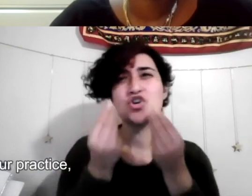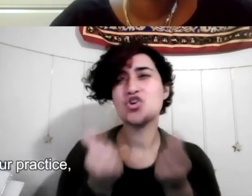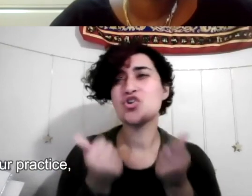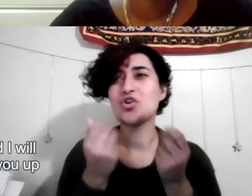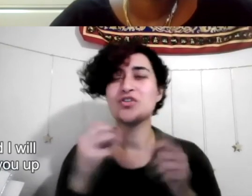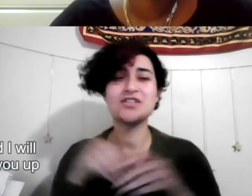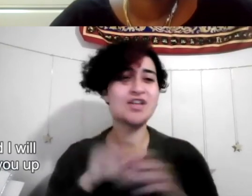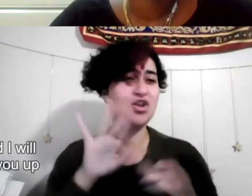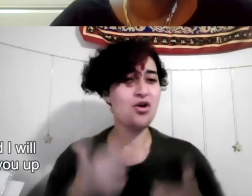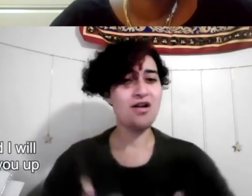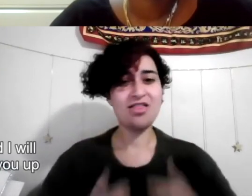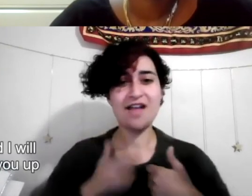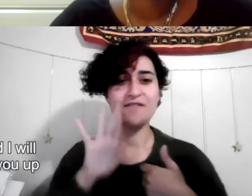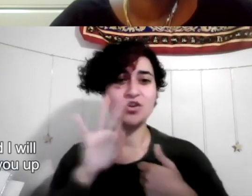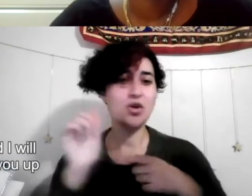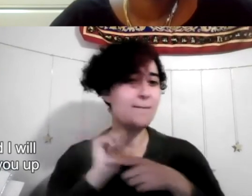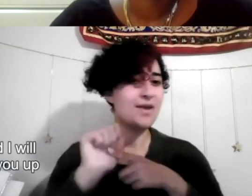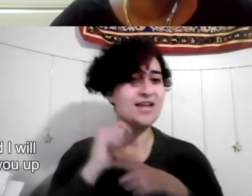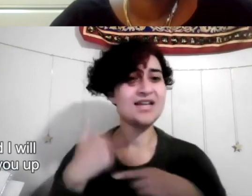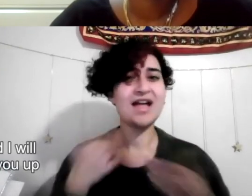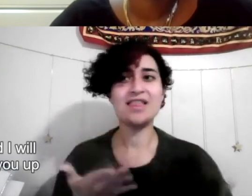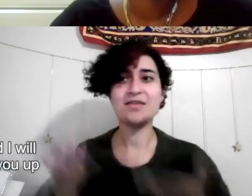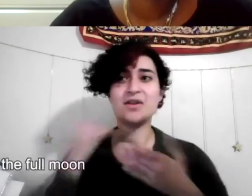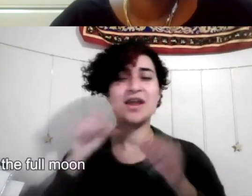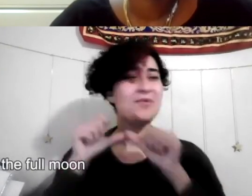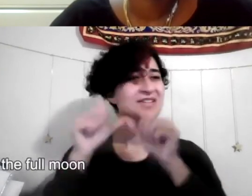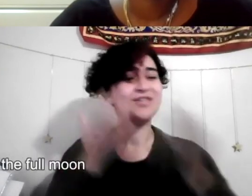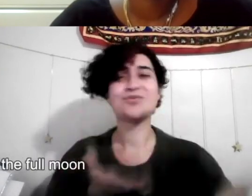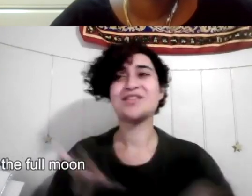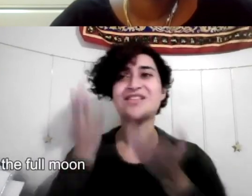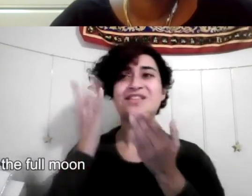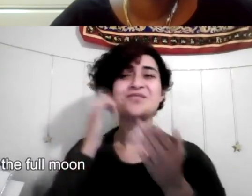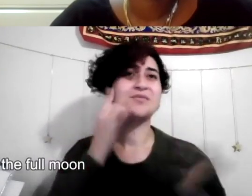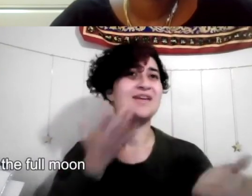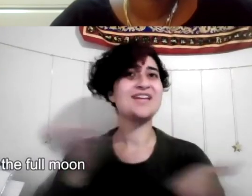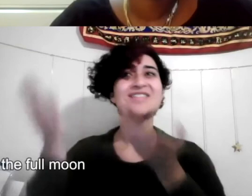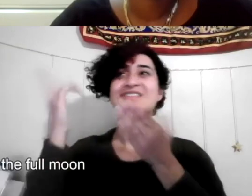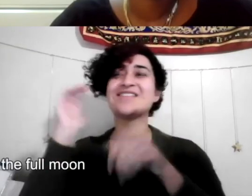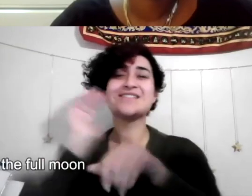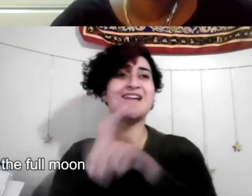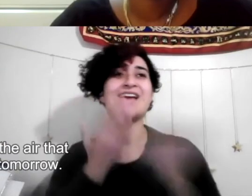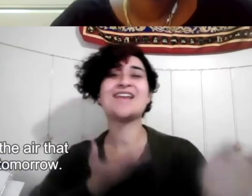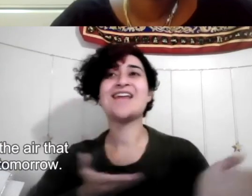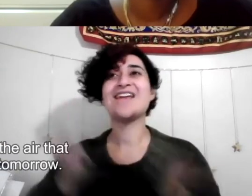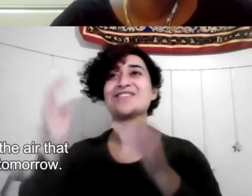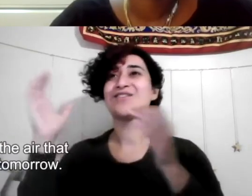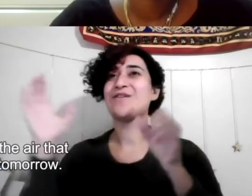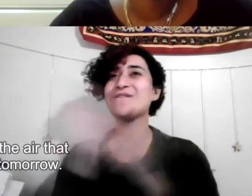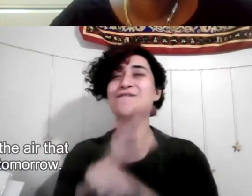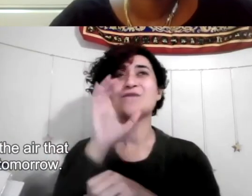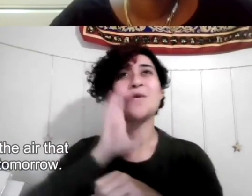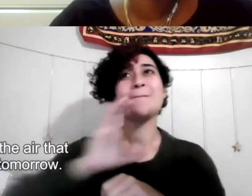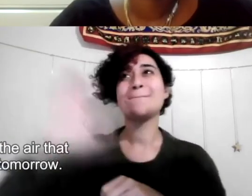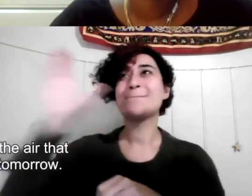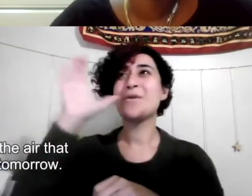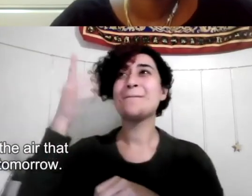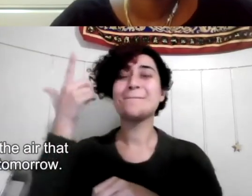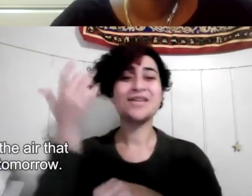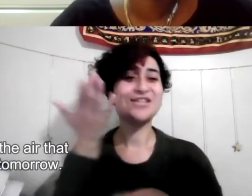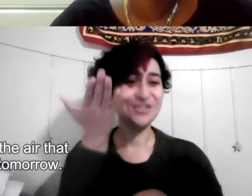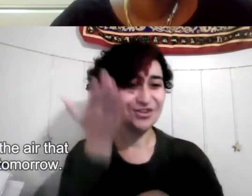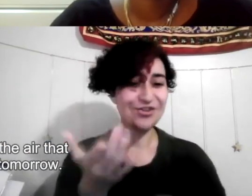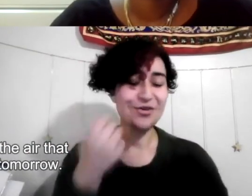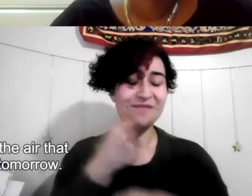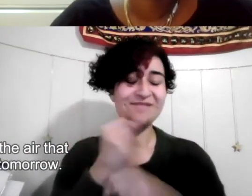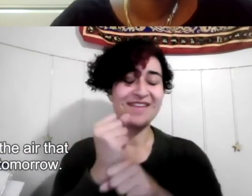your practice. I lift you up, and I will continue to lift you up into this night and into the full moon, because you make the air that